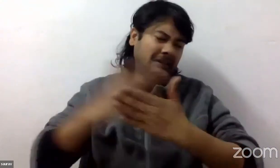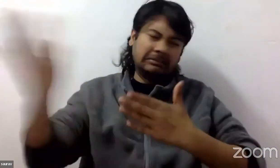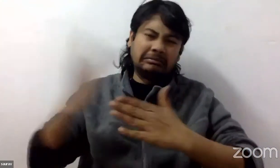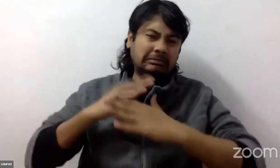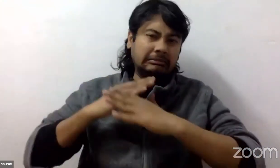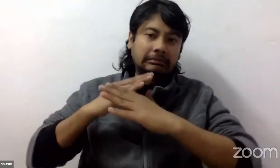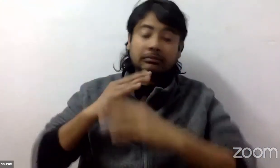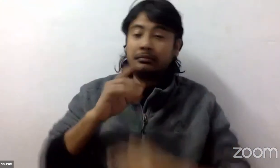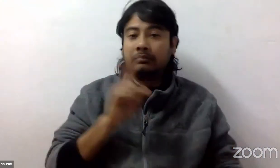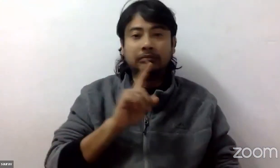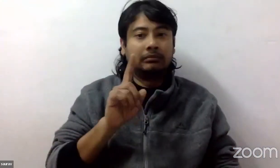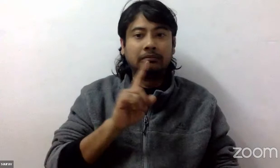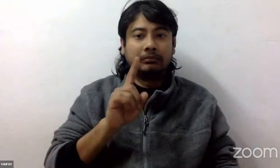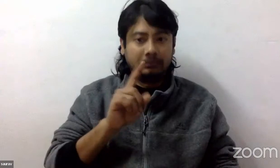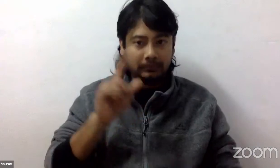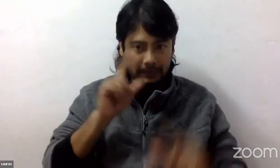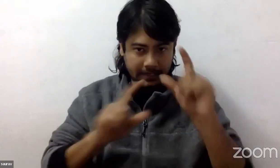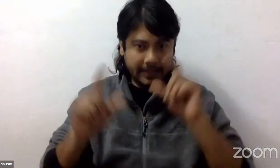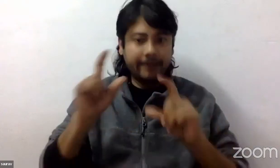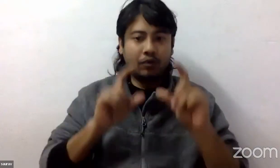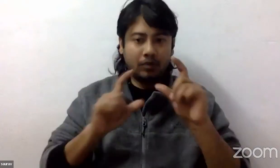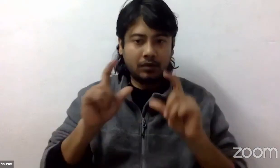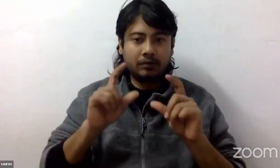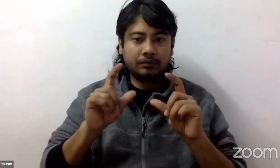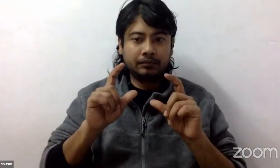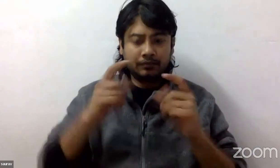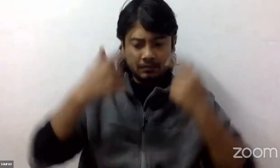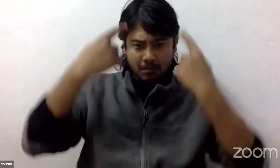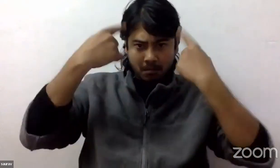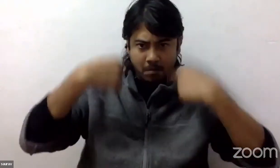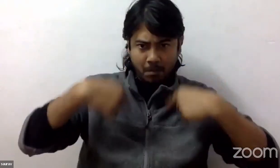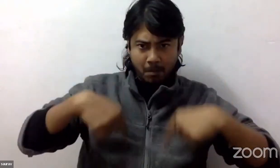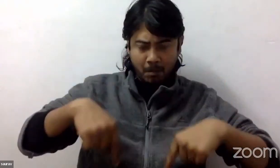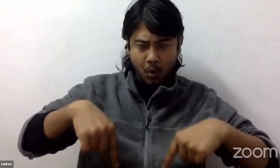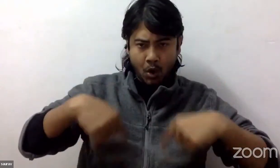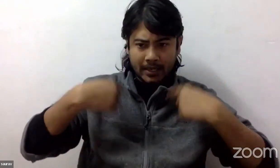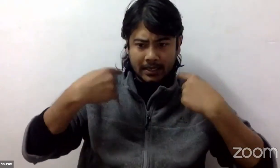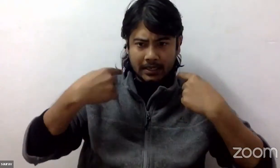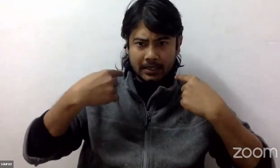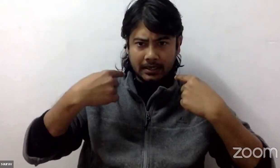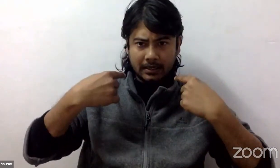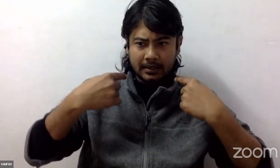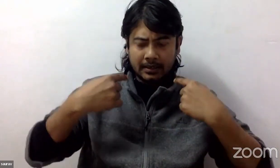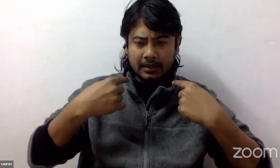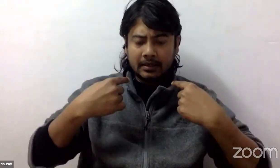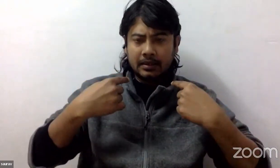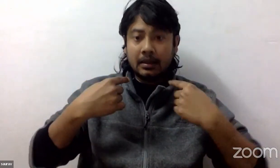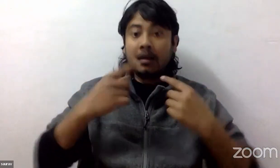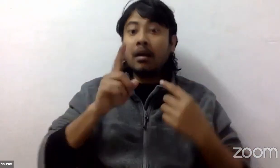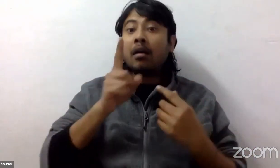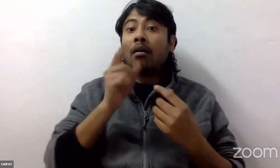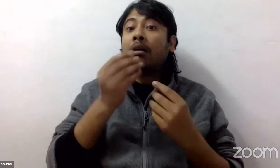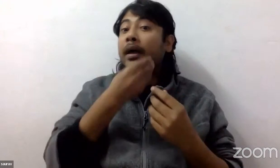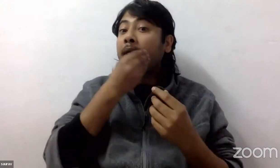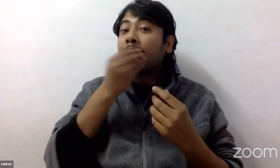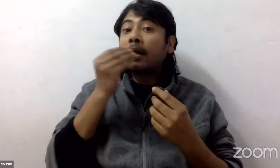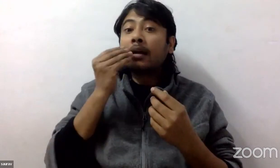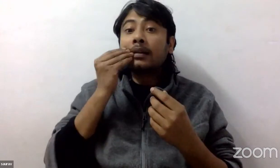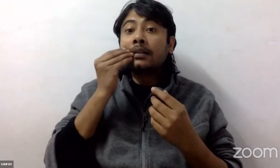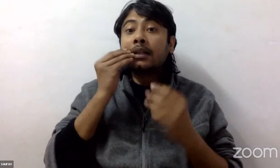those problems, so you can, observe Ekadashi according to that. So there are various levels of Ekadashi.